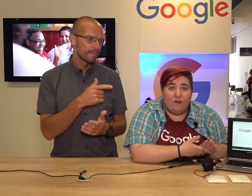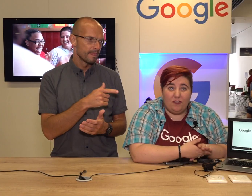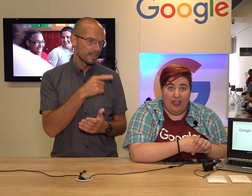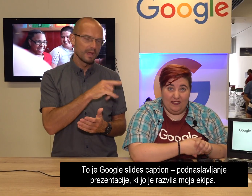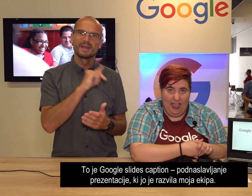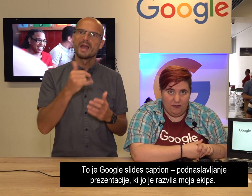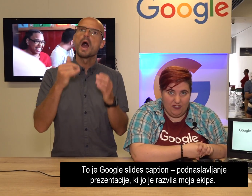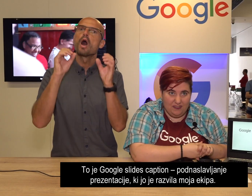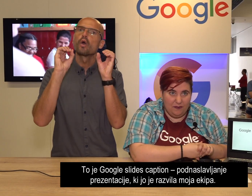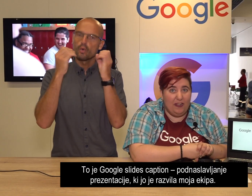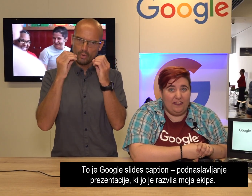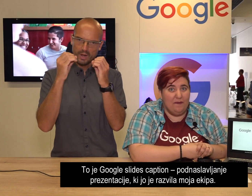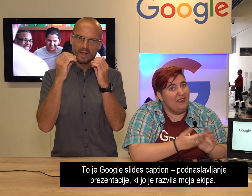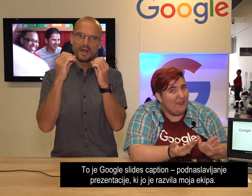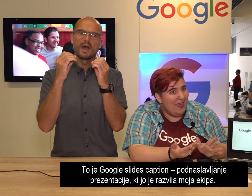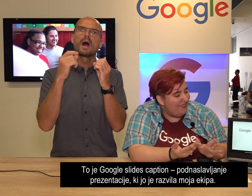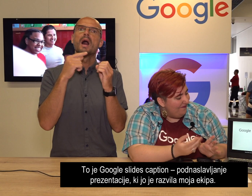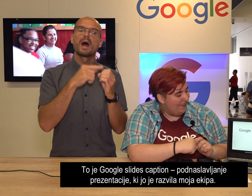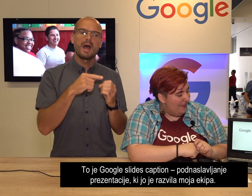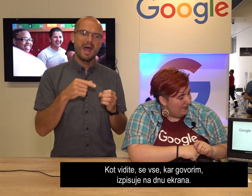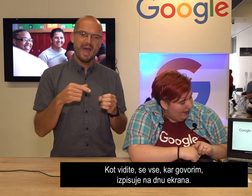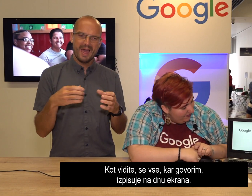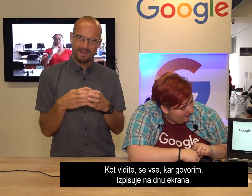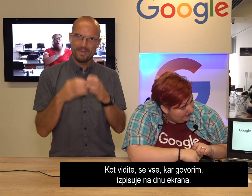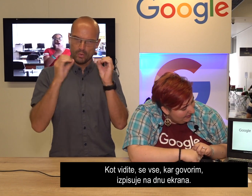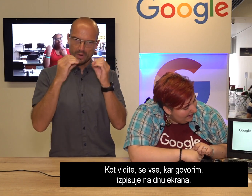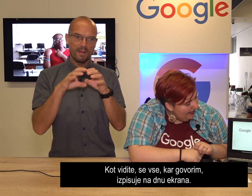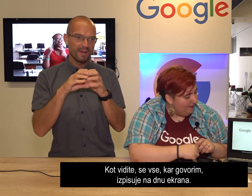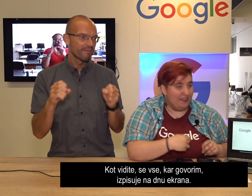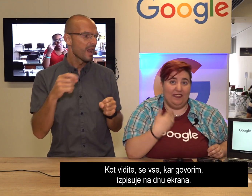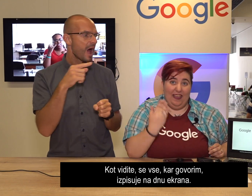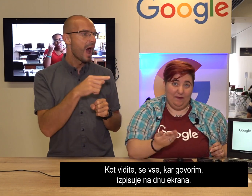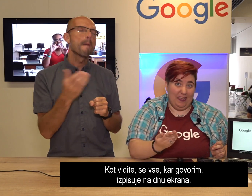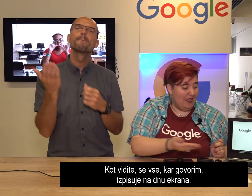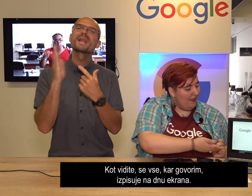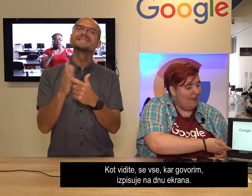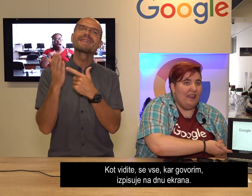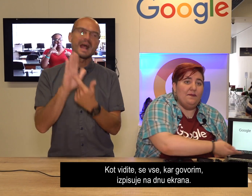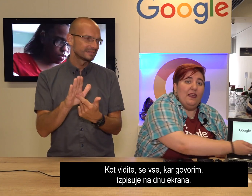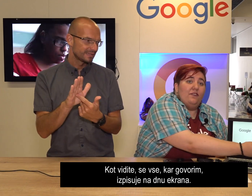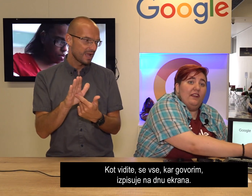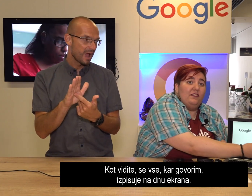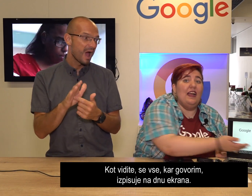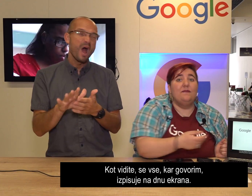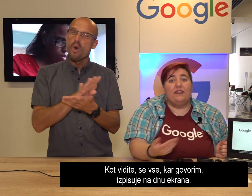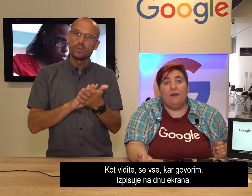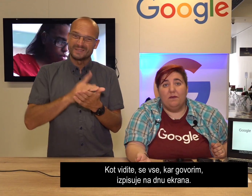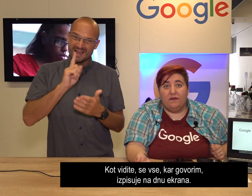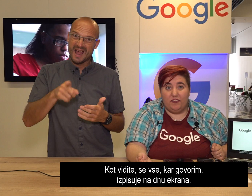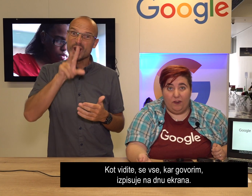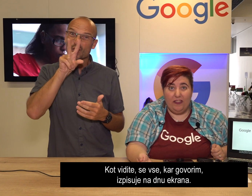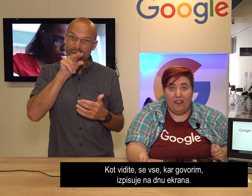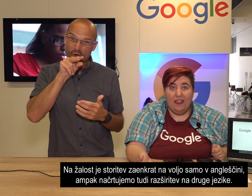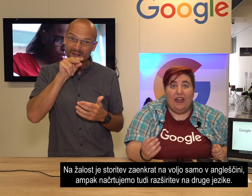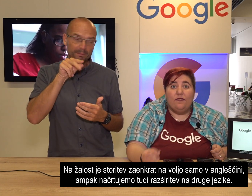This is Google Slides Captions, a product that my team made. So as you can see, everything that I'm saying is being transcribed at the bottom